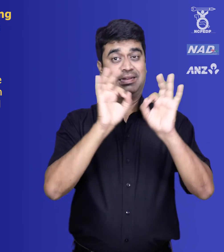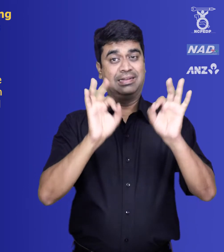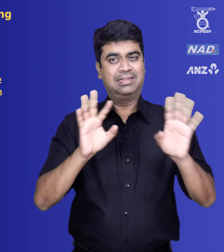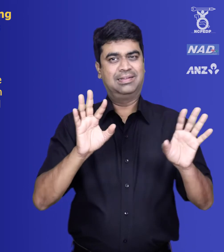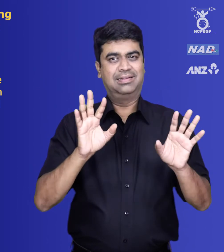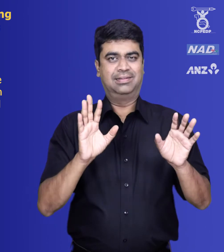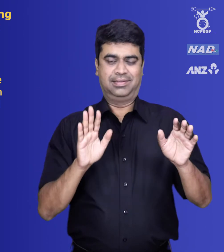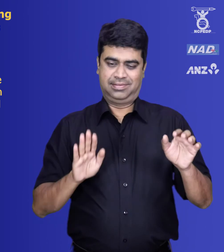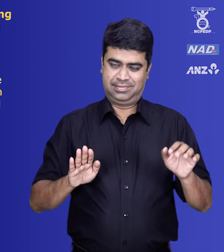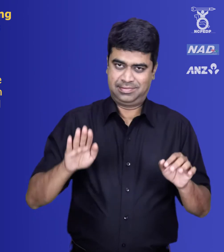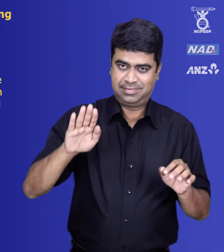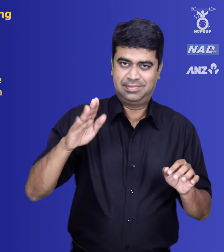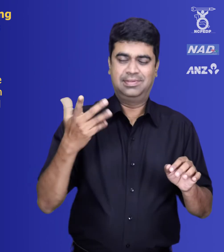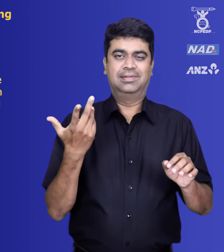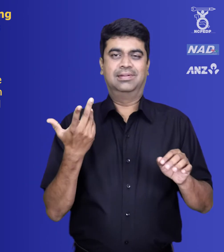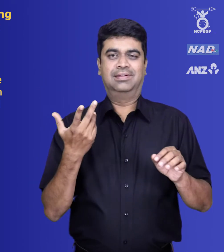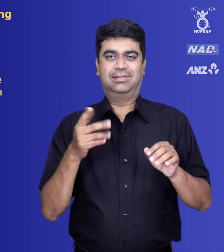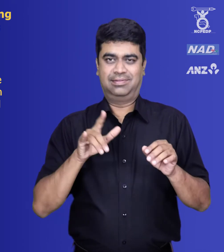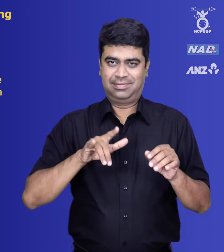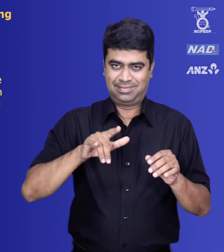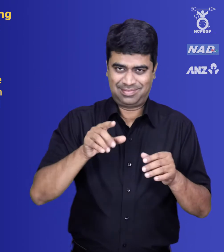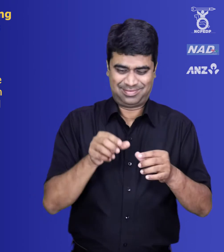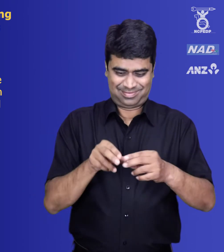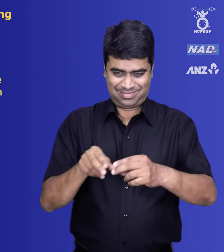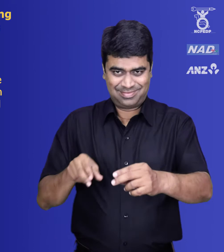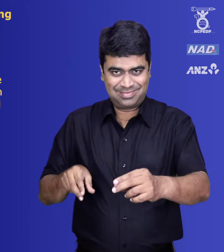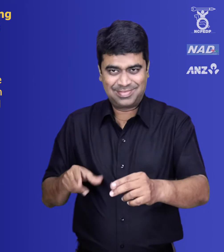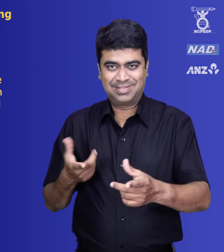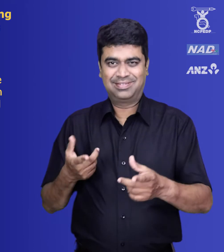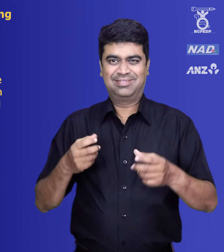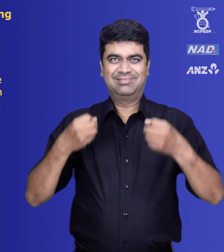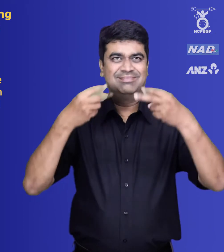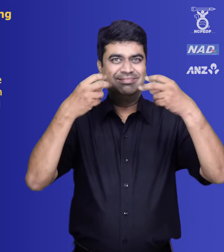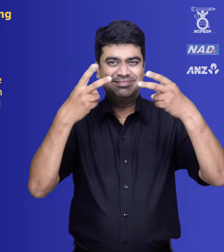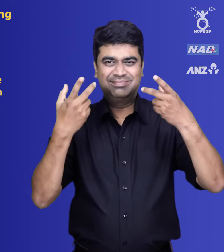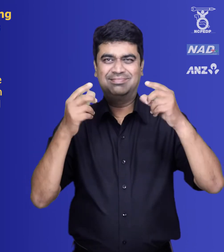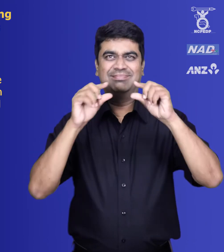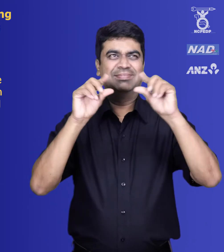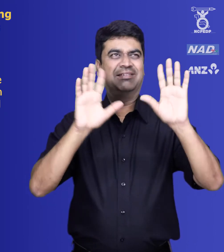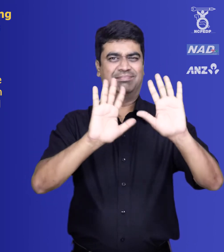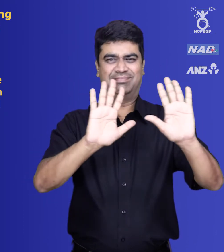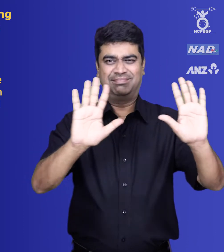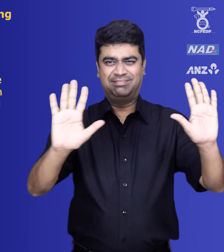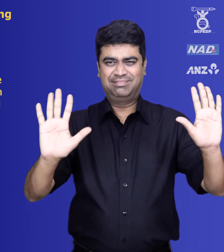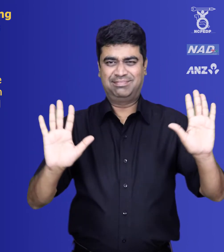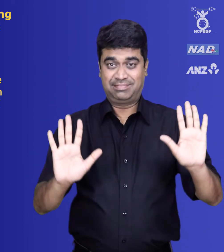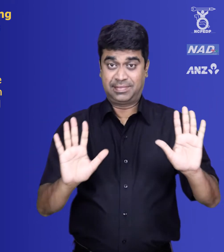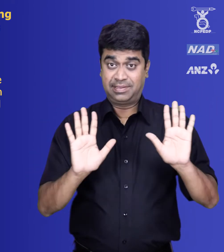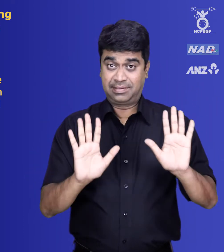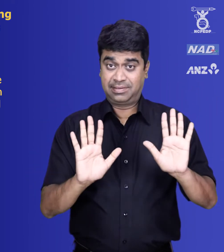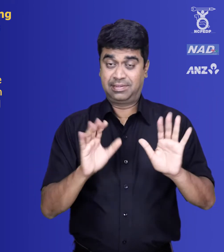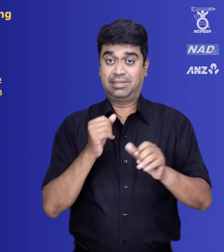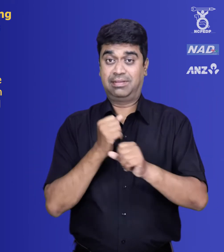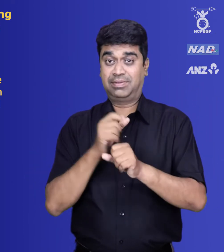rules formulated by the central government within a period not exceeding 5 years from the date of notification of such